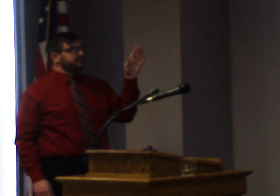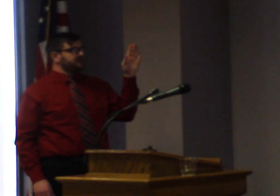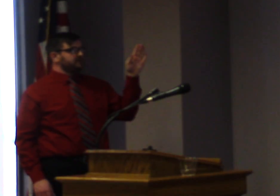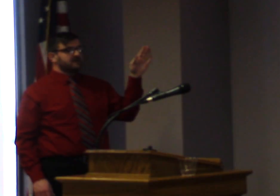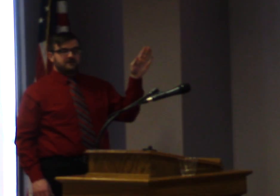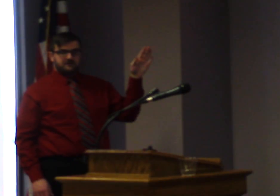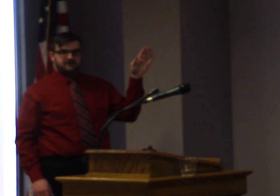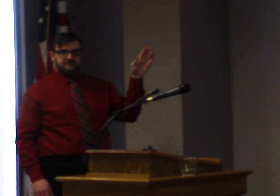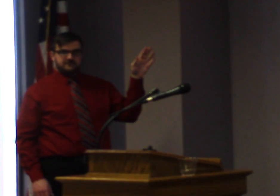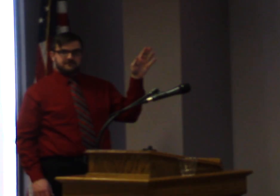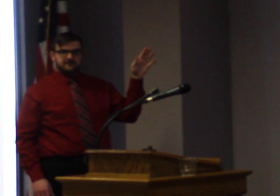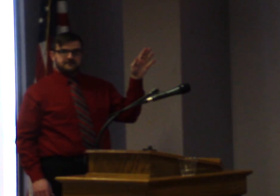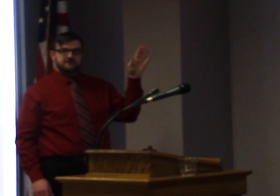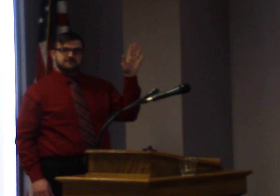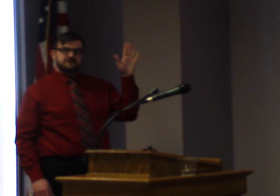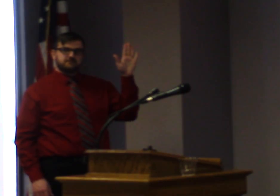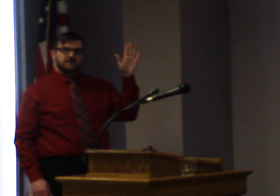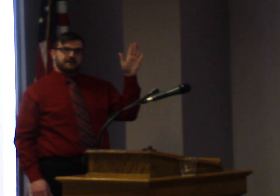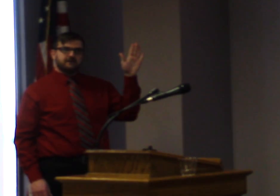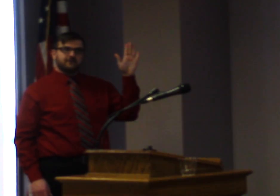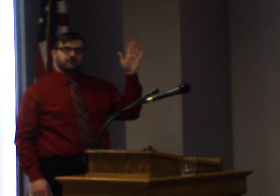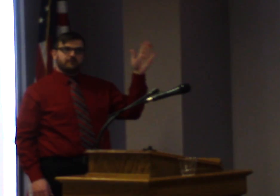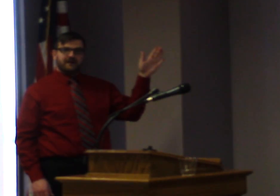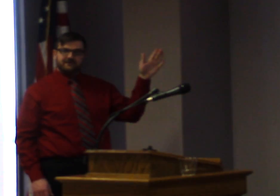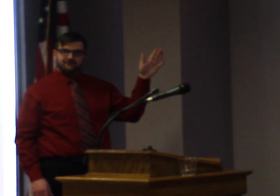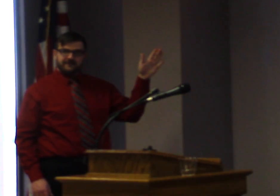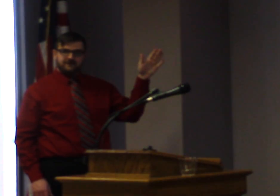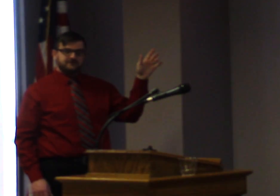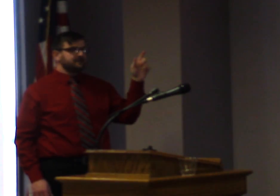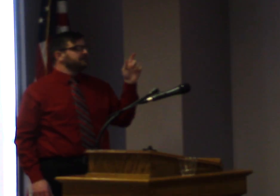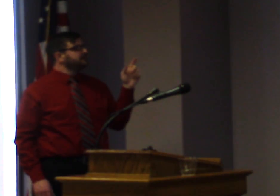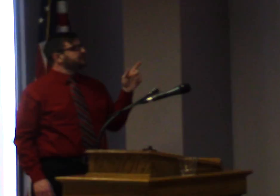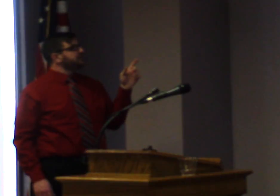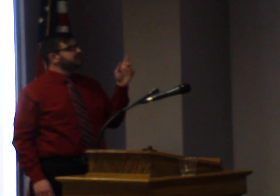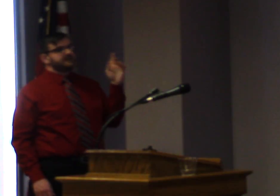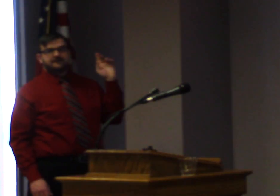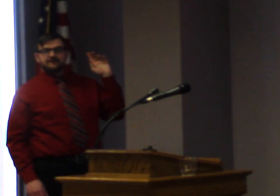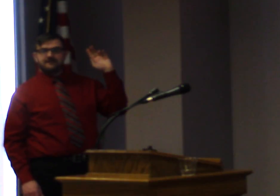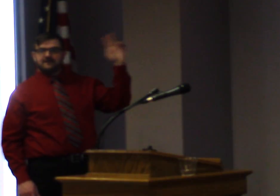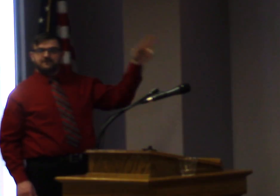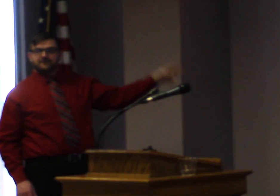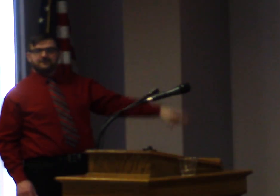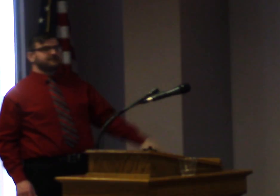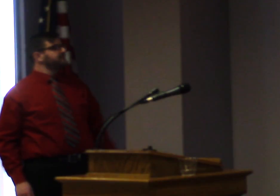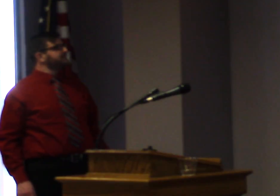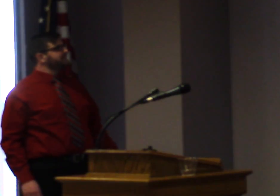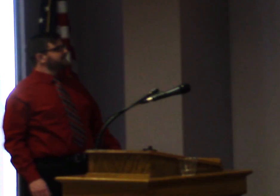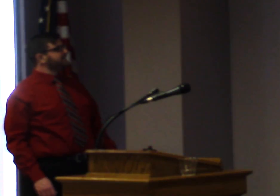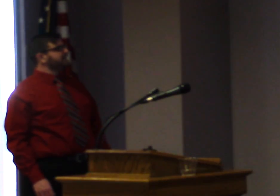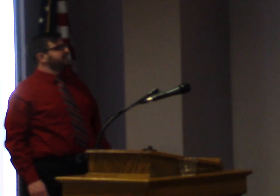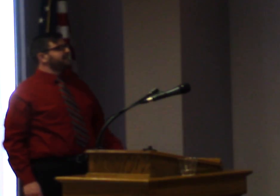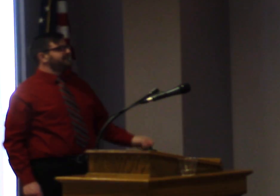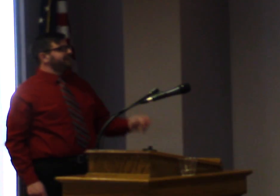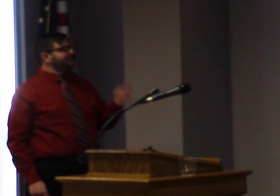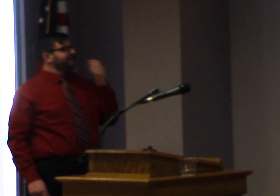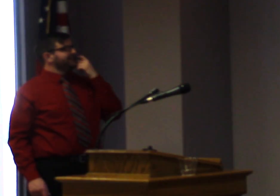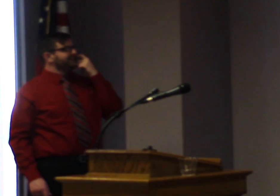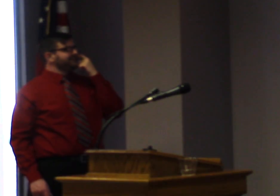She went to college. I think she planning on going back and finish. All right, the next person. All right, now this